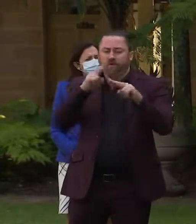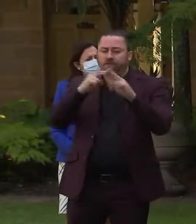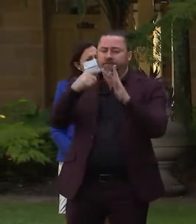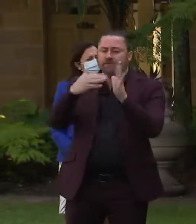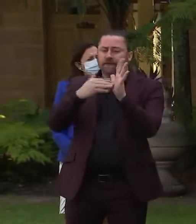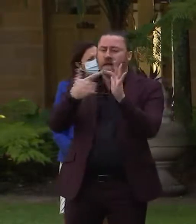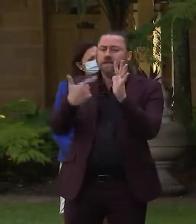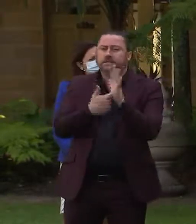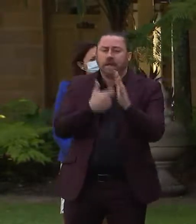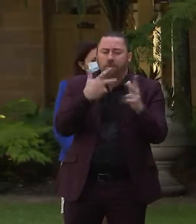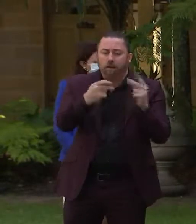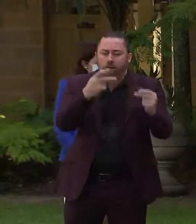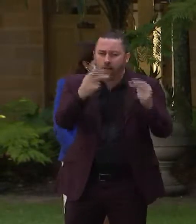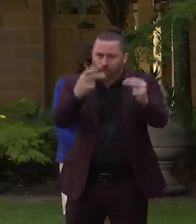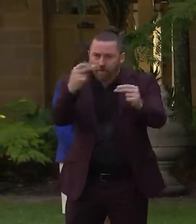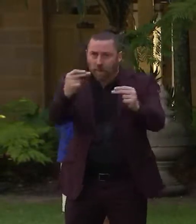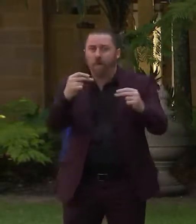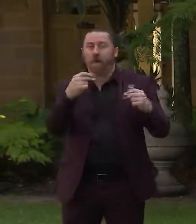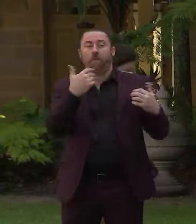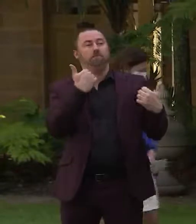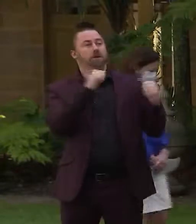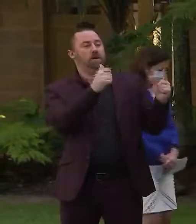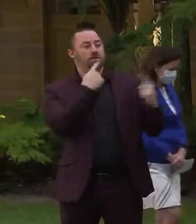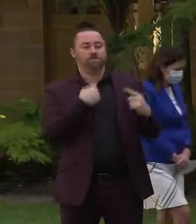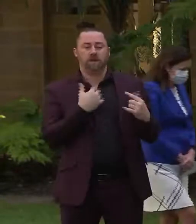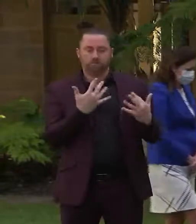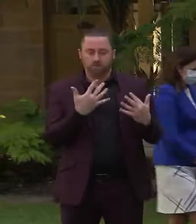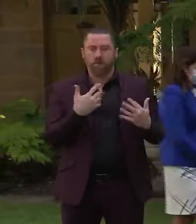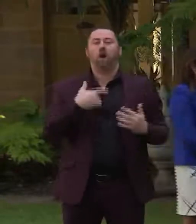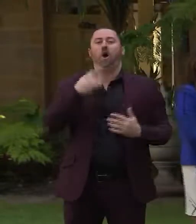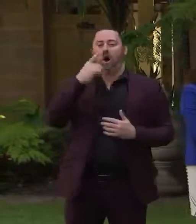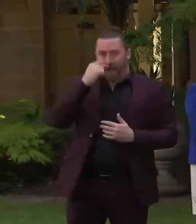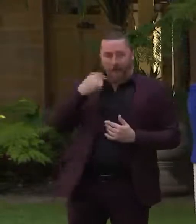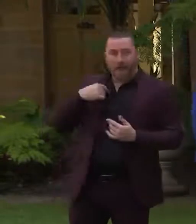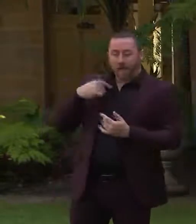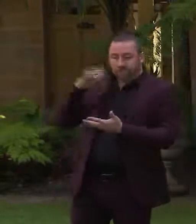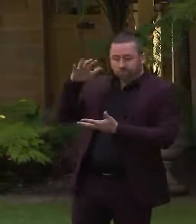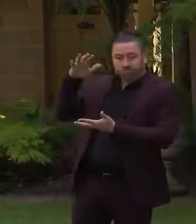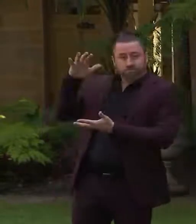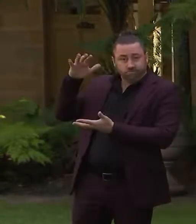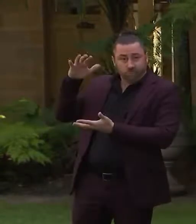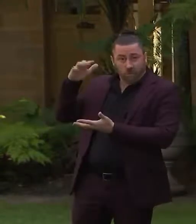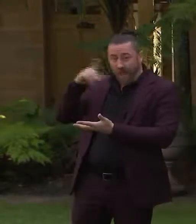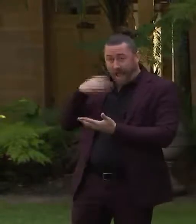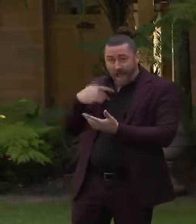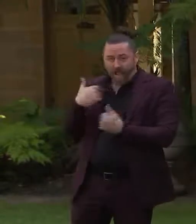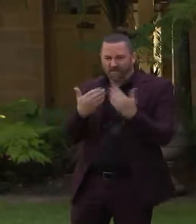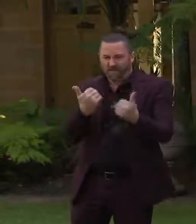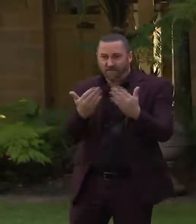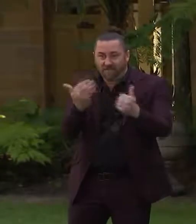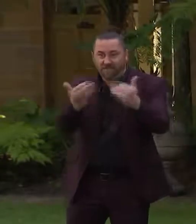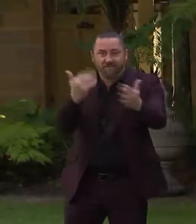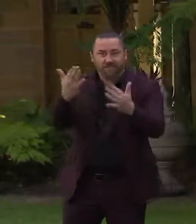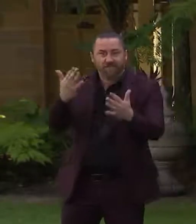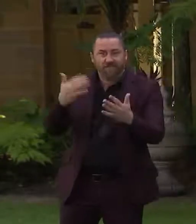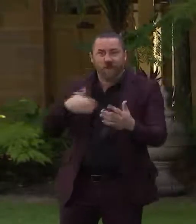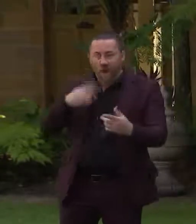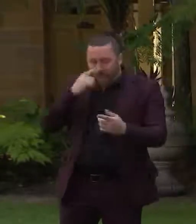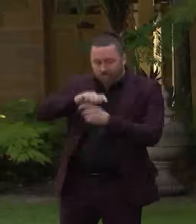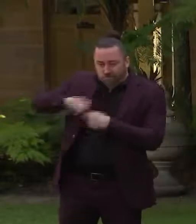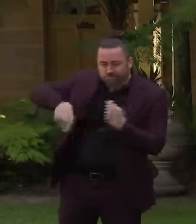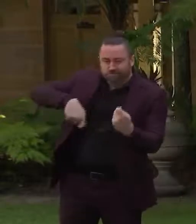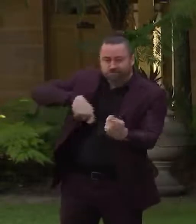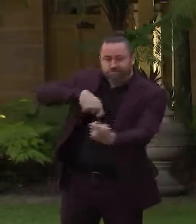vaccine, and that will allow our hospitals to use a greater percentage of the stock on hand. We would welcome that. We would welcome